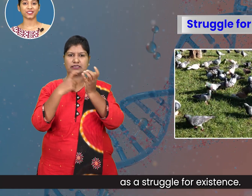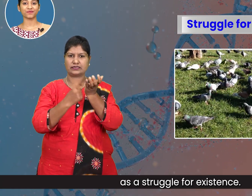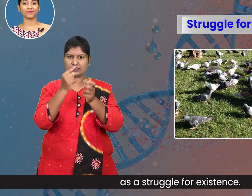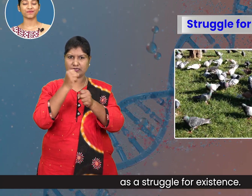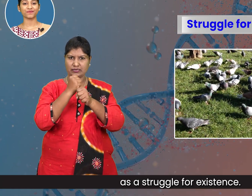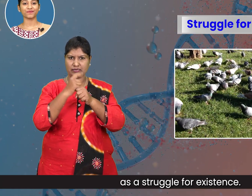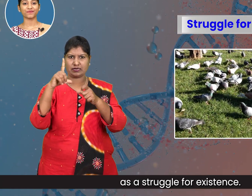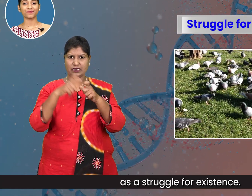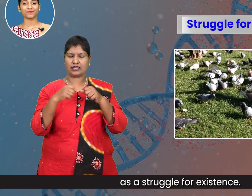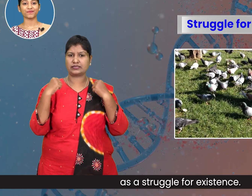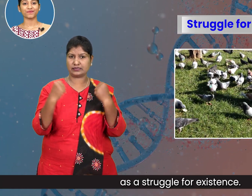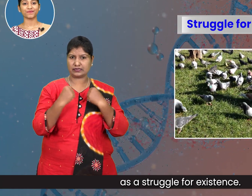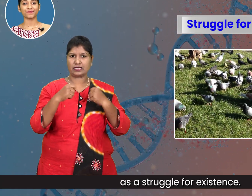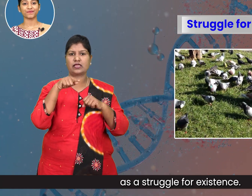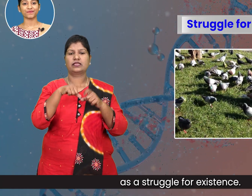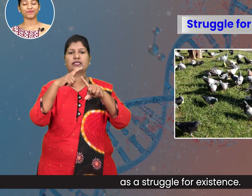existence.